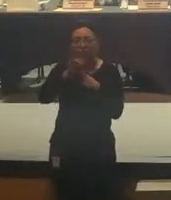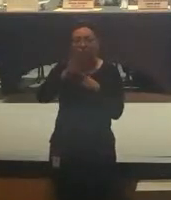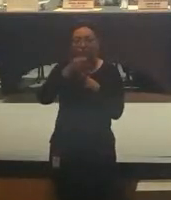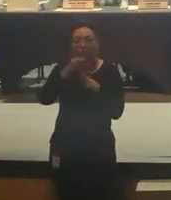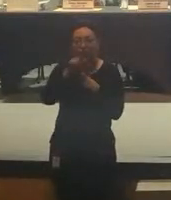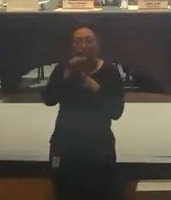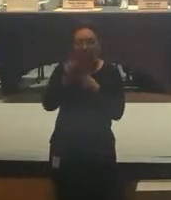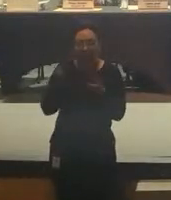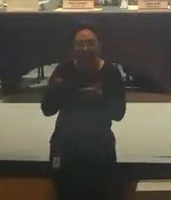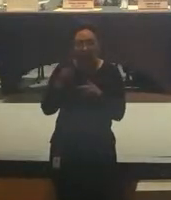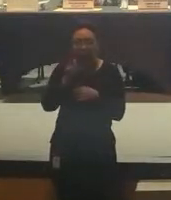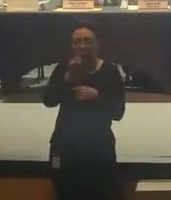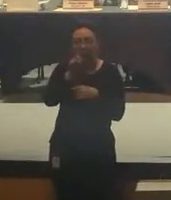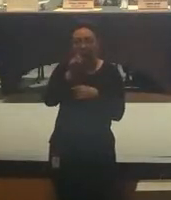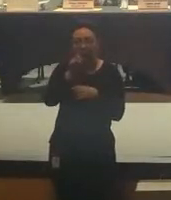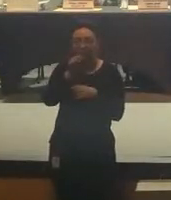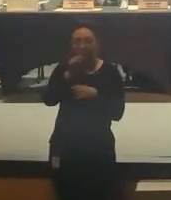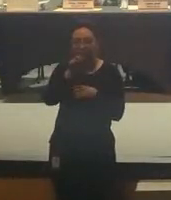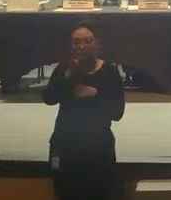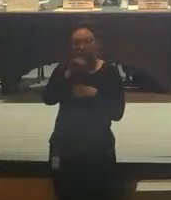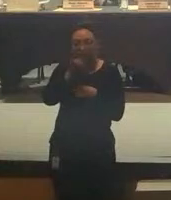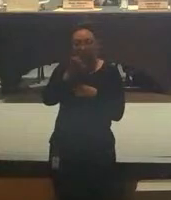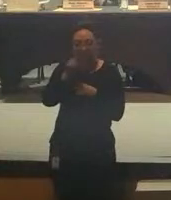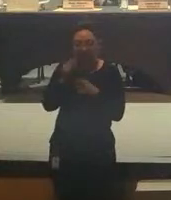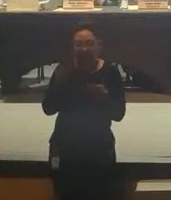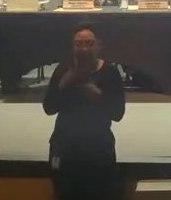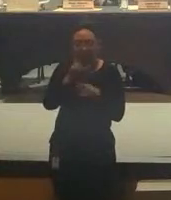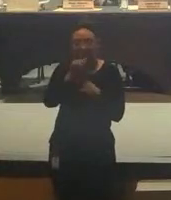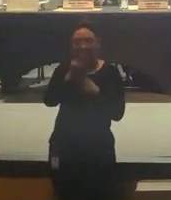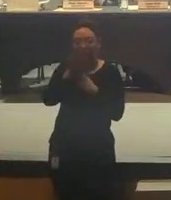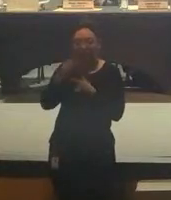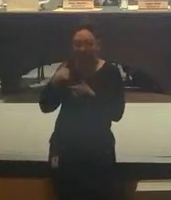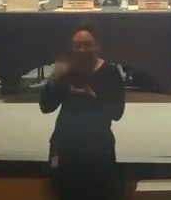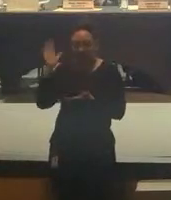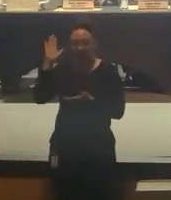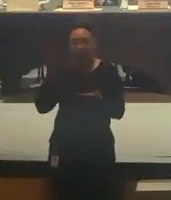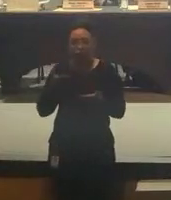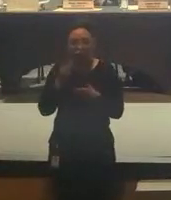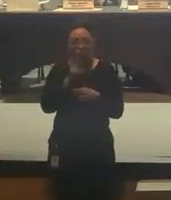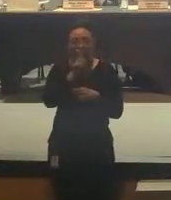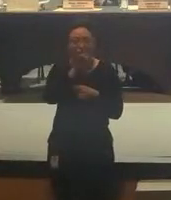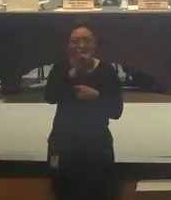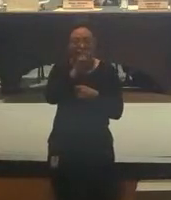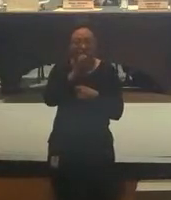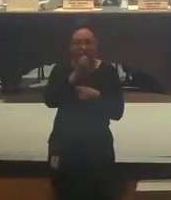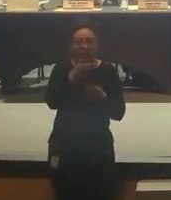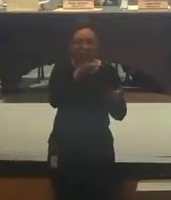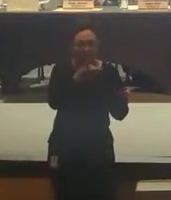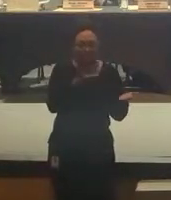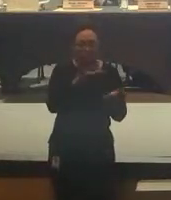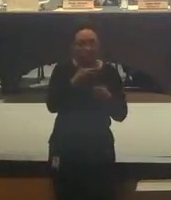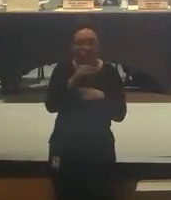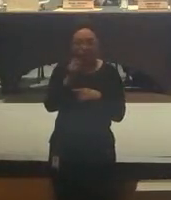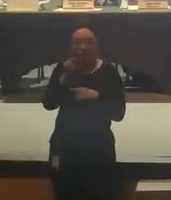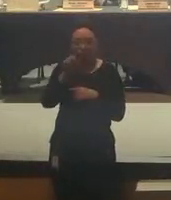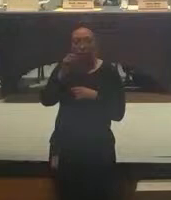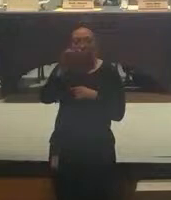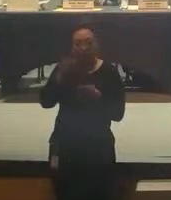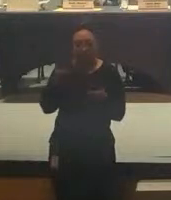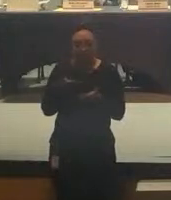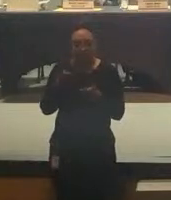Fade, present. Dave Flatt? Present. Lance Arndt? Present. Diane Kinzel? Present. Noe Orozco?